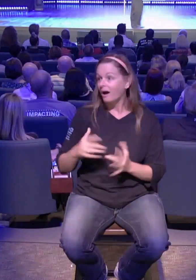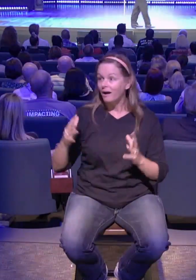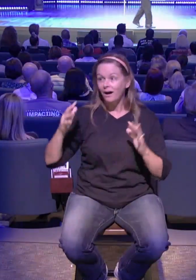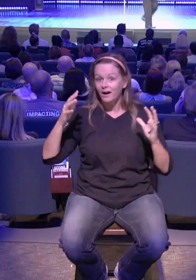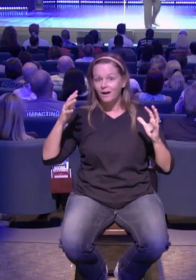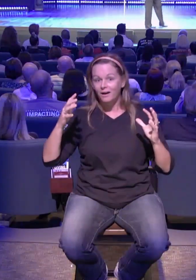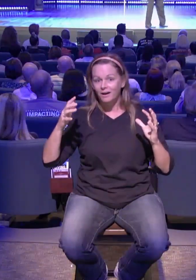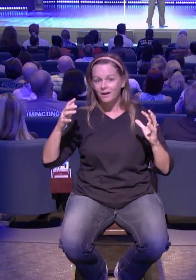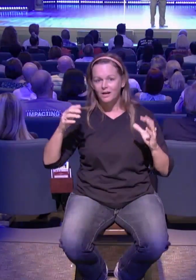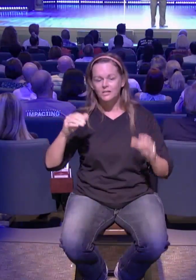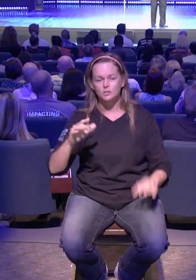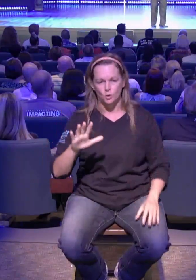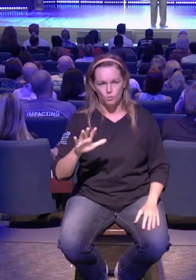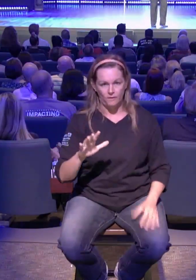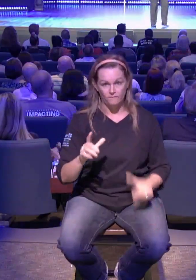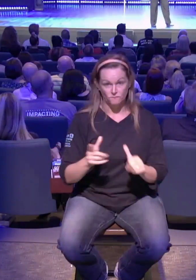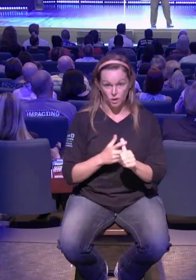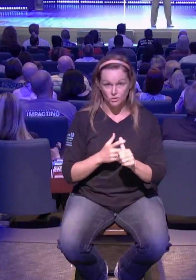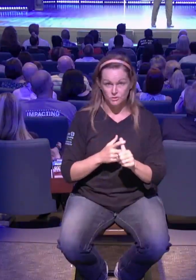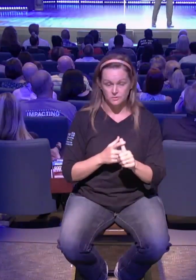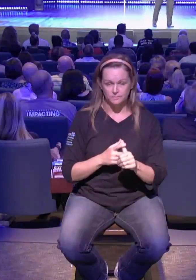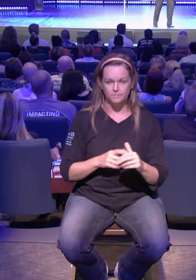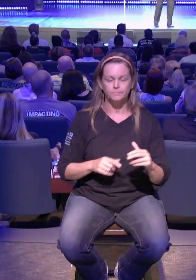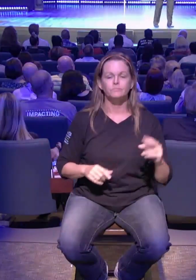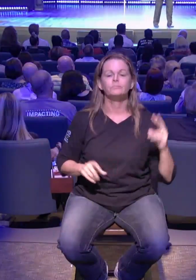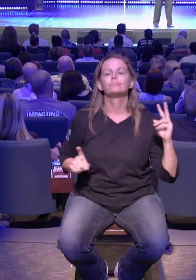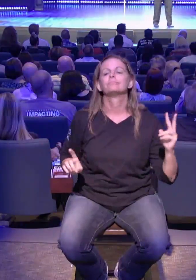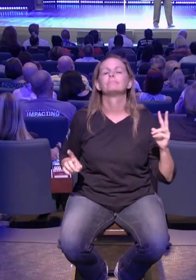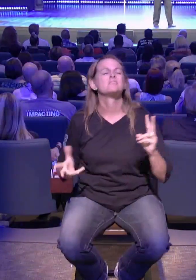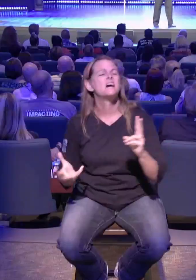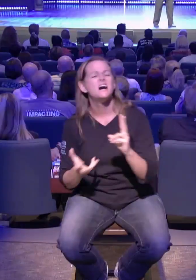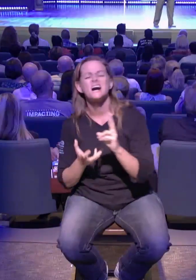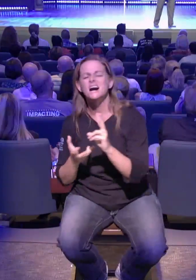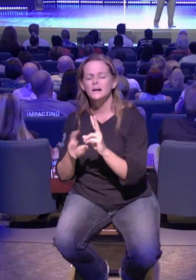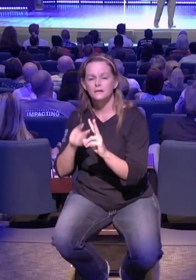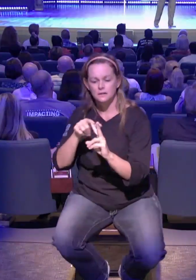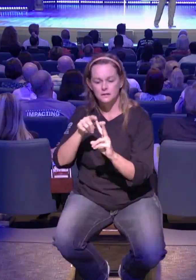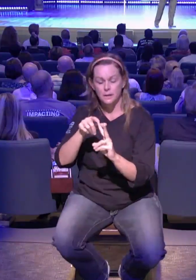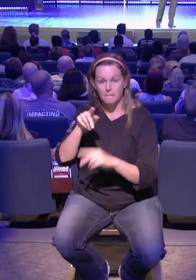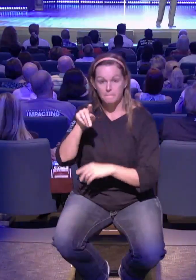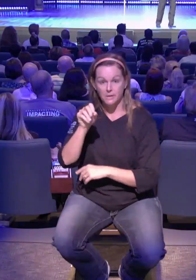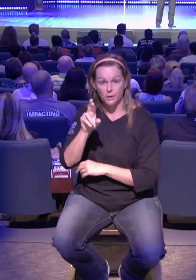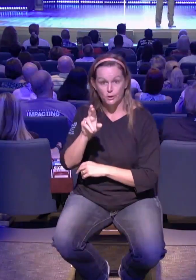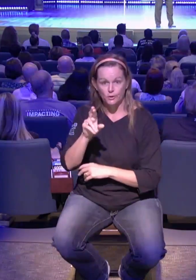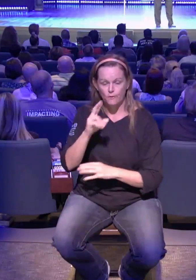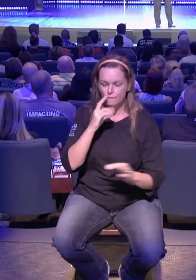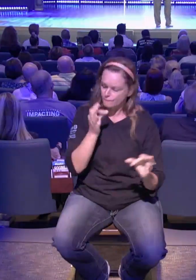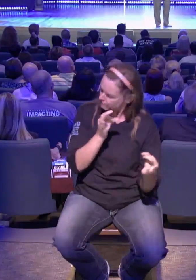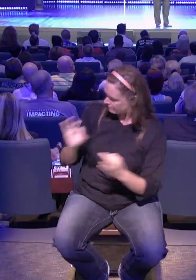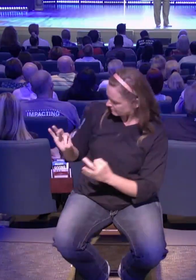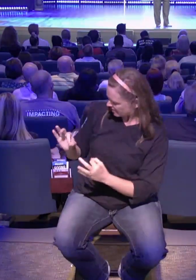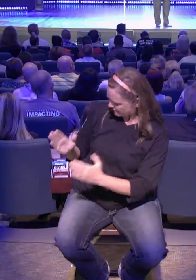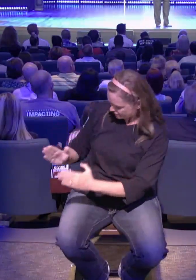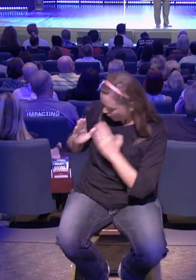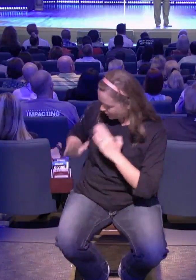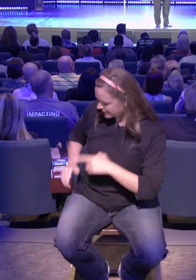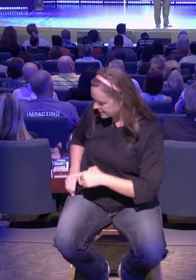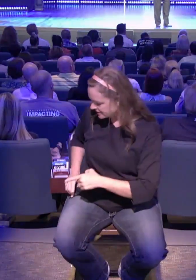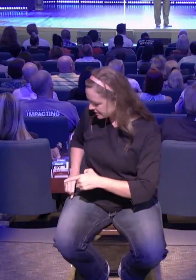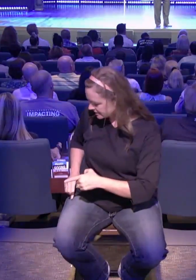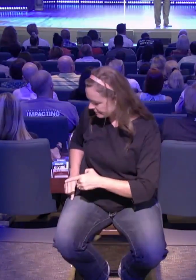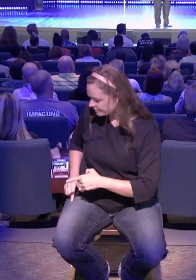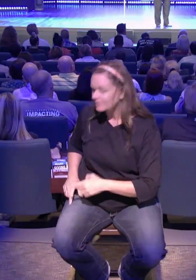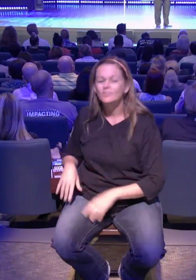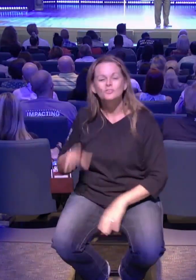their action. First of all, it says Peter looked straight at him. In other words, Peter focused on him. You know, we can look at people but not